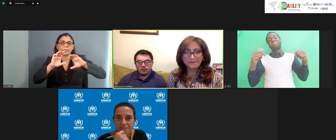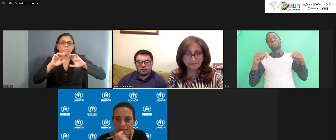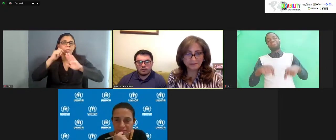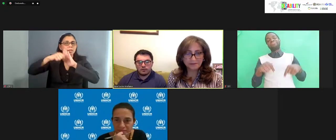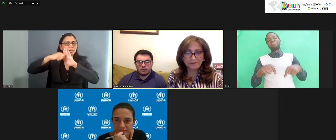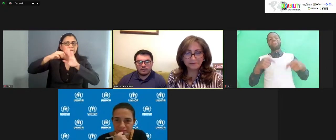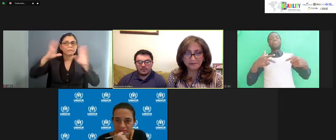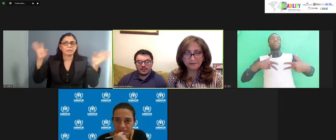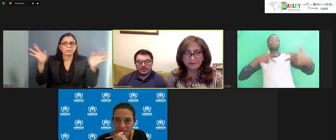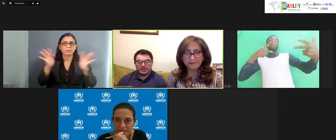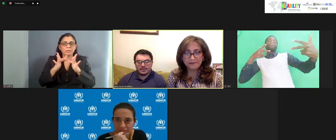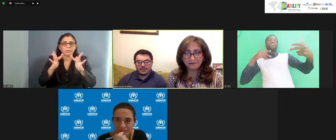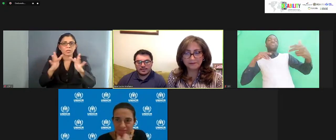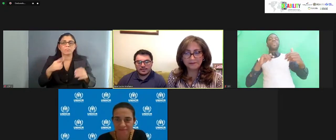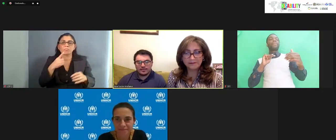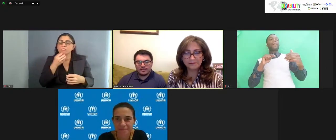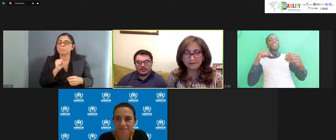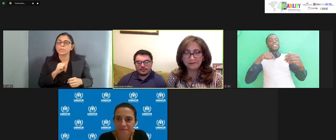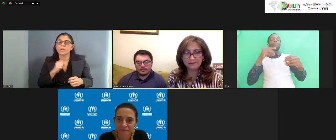these are